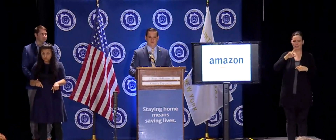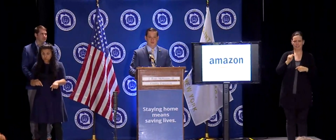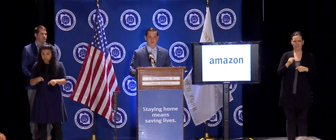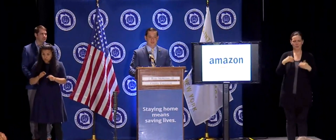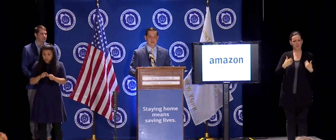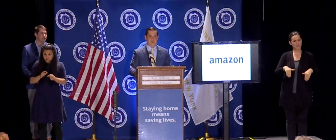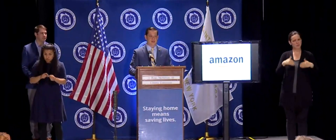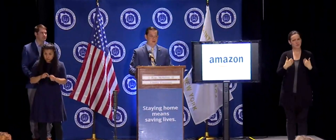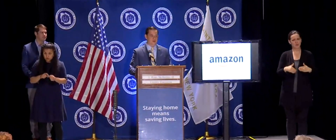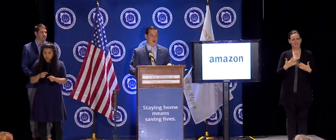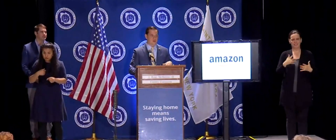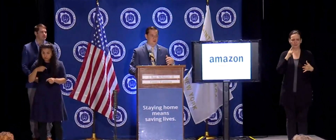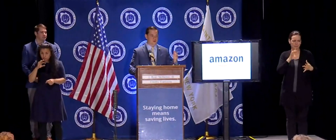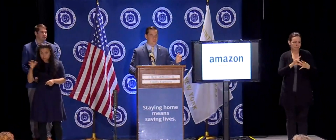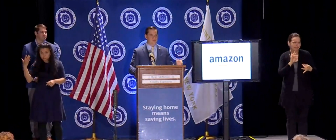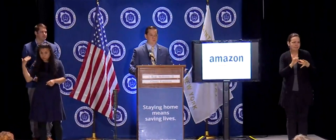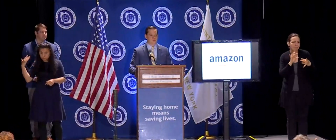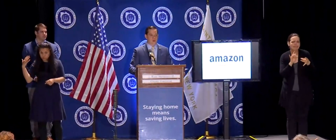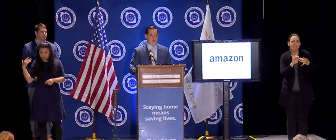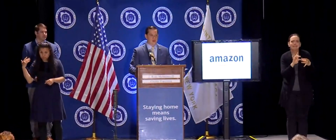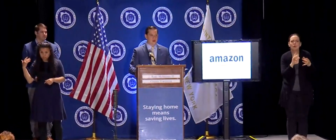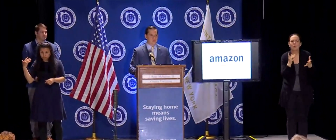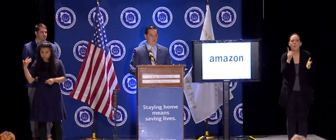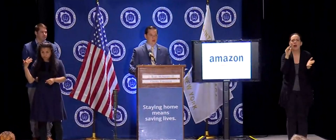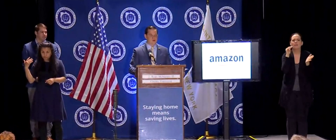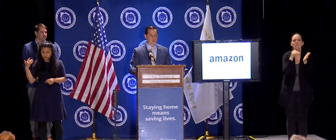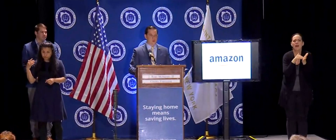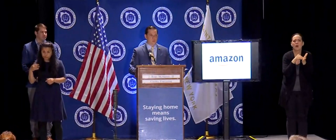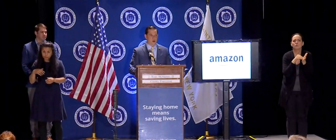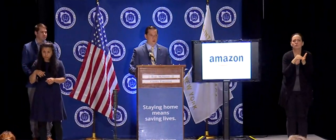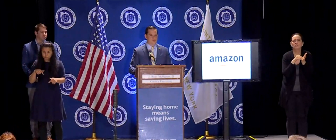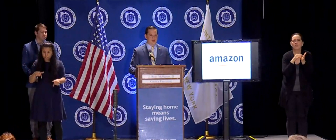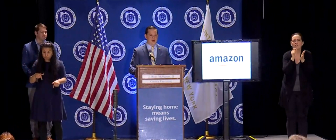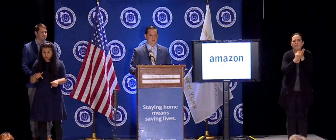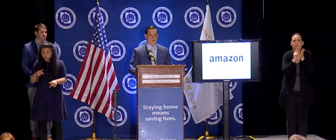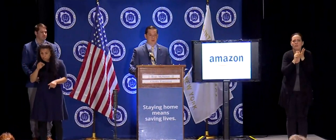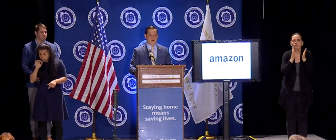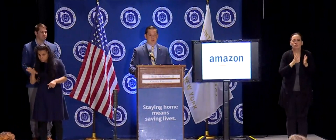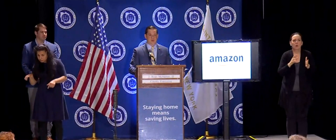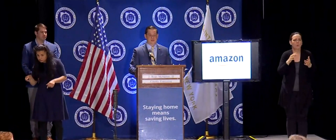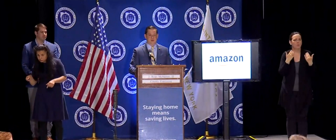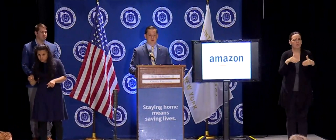say before, success has 1,000 authors. And we have so many partners